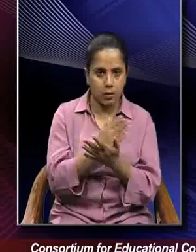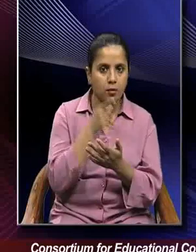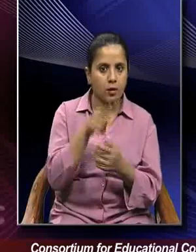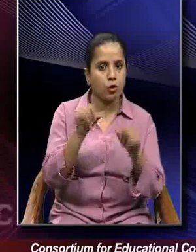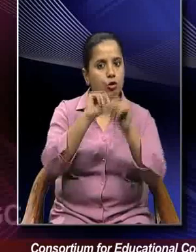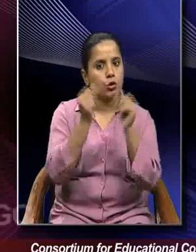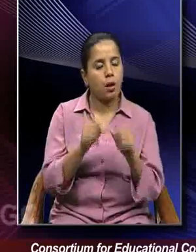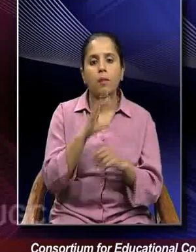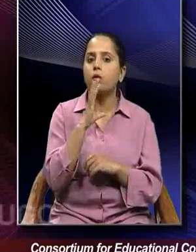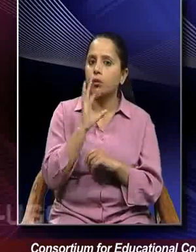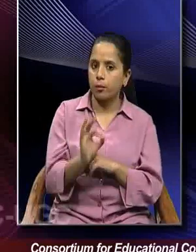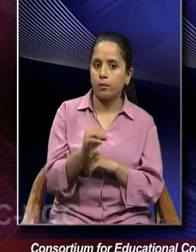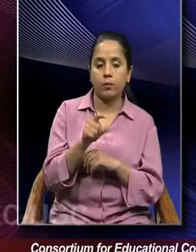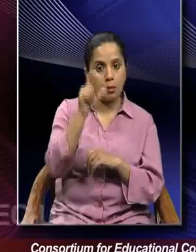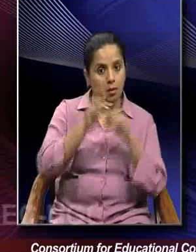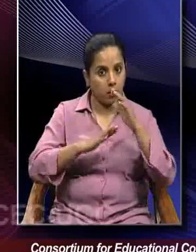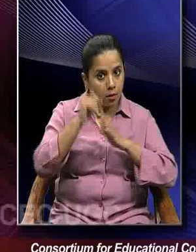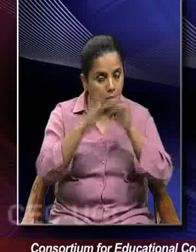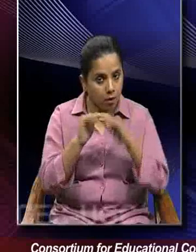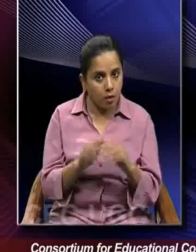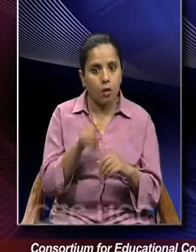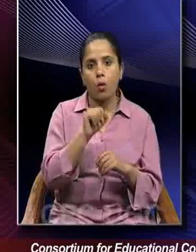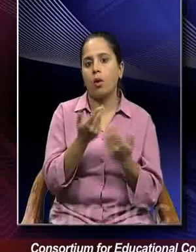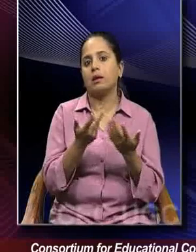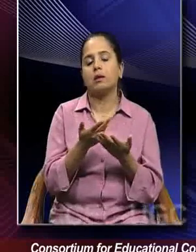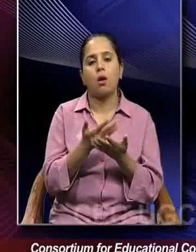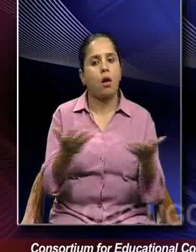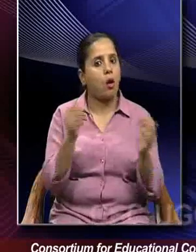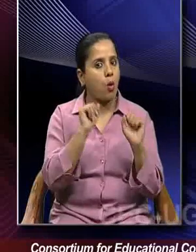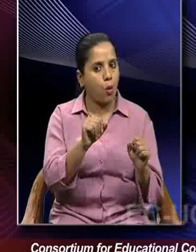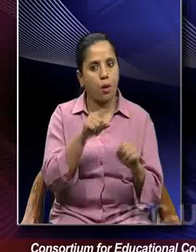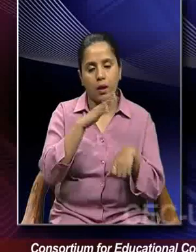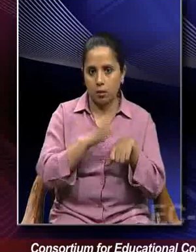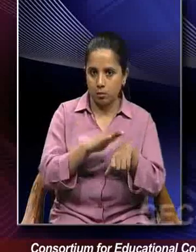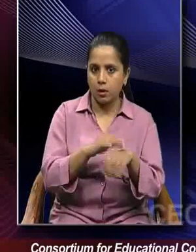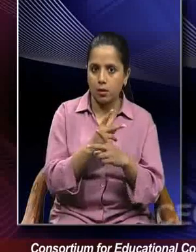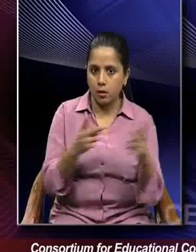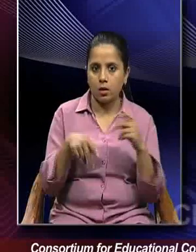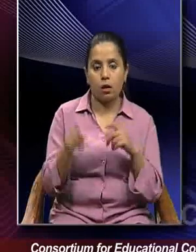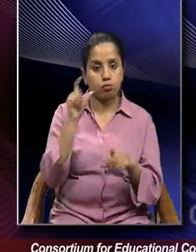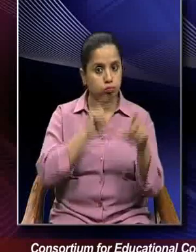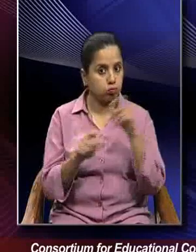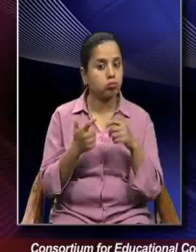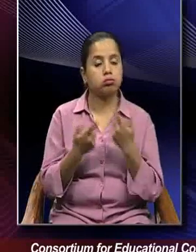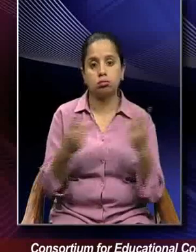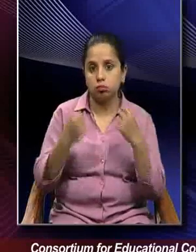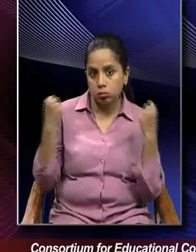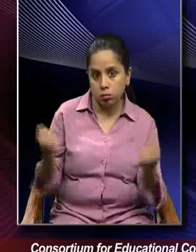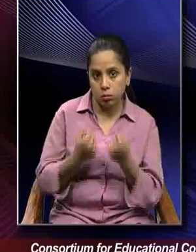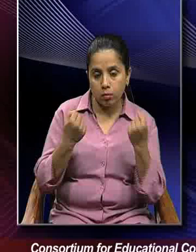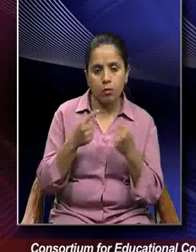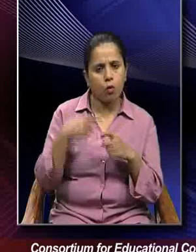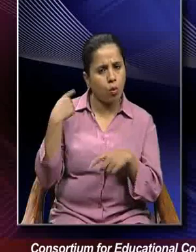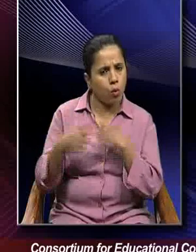reality. People construct it based on their subjective experiences and conscious actions, and that